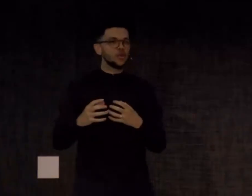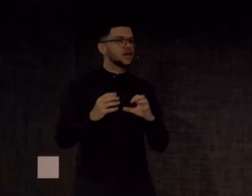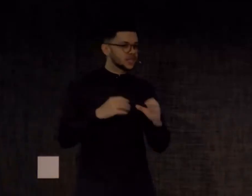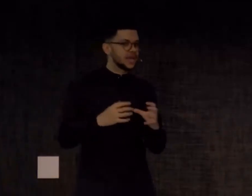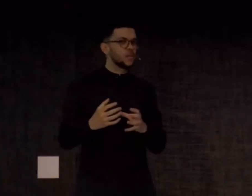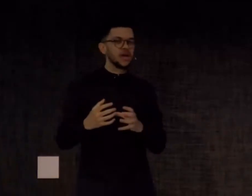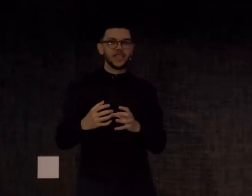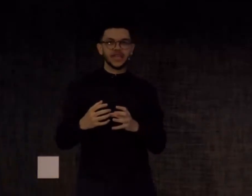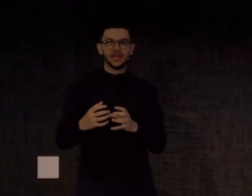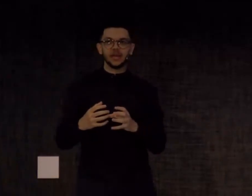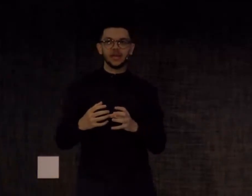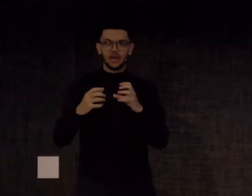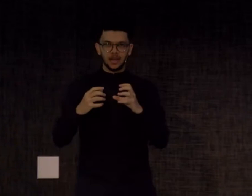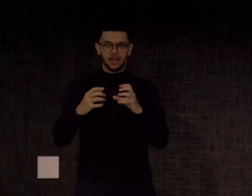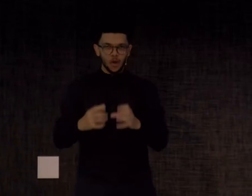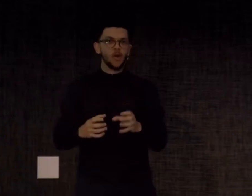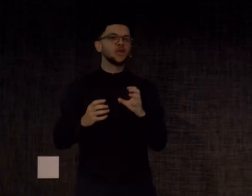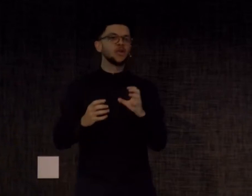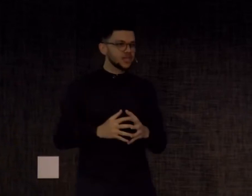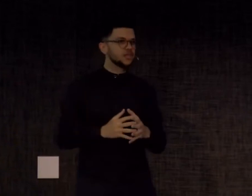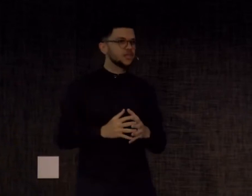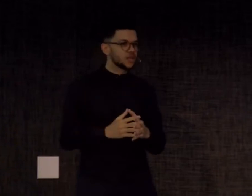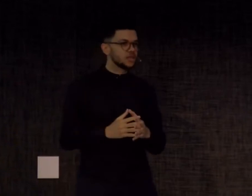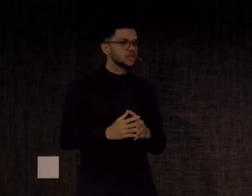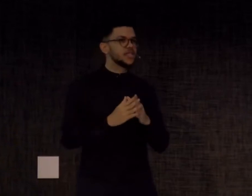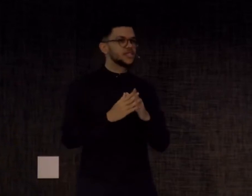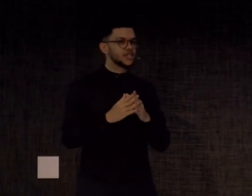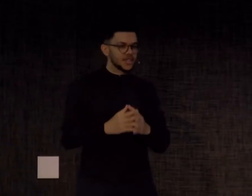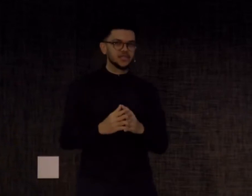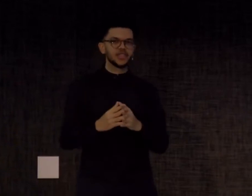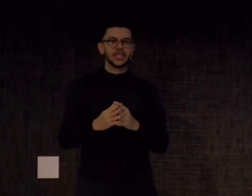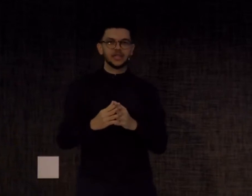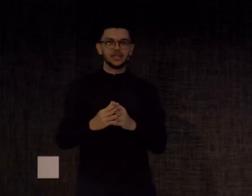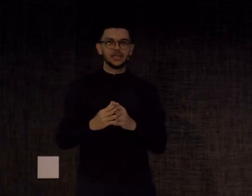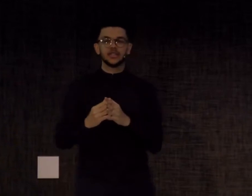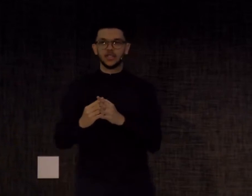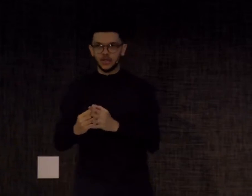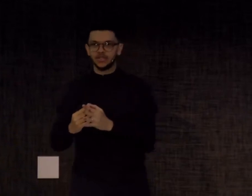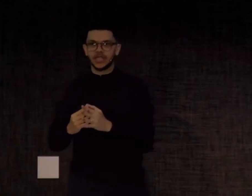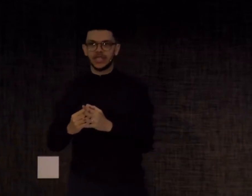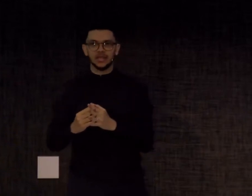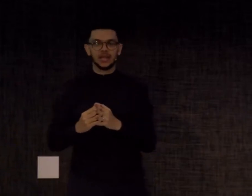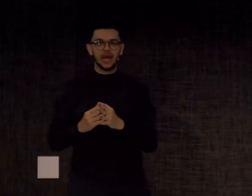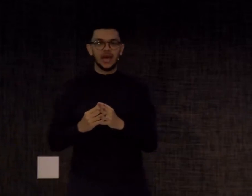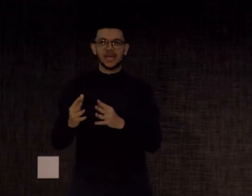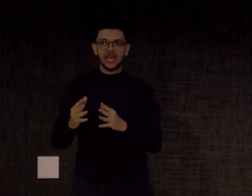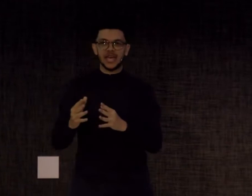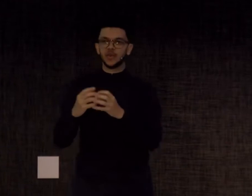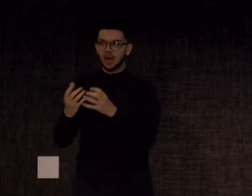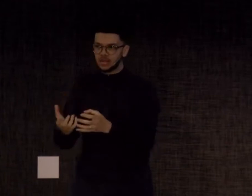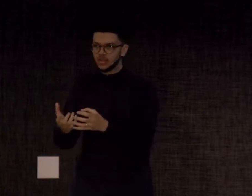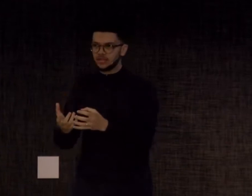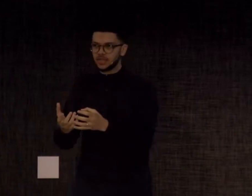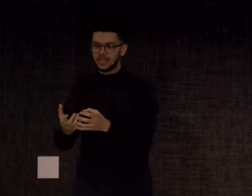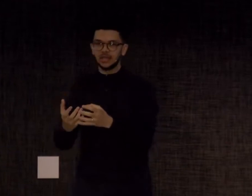fall back on the same way of thinking. The call in this report is to think differently and to do differently. And I might add